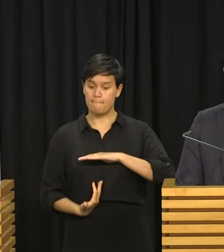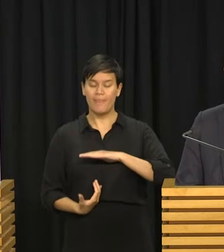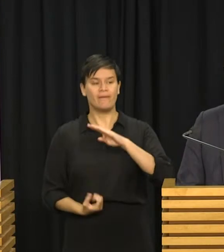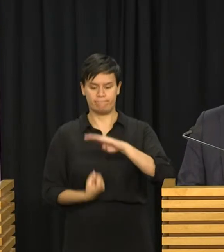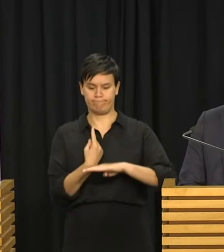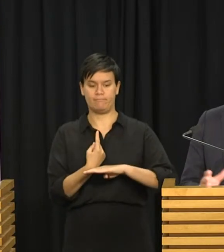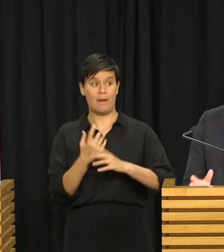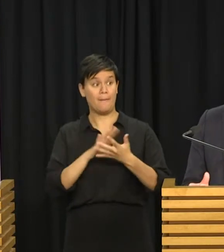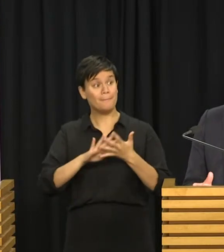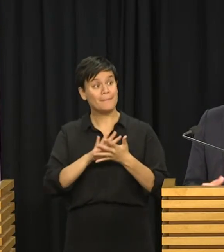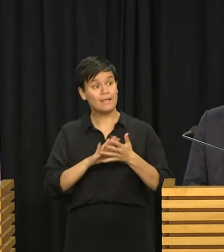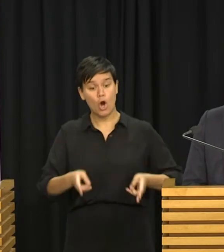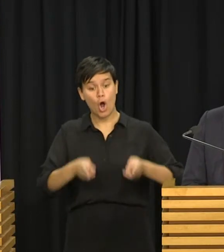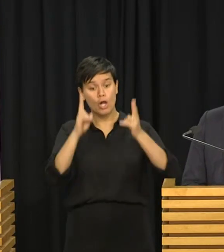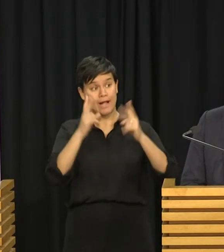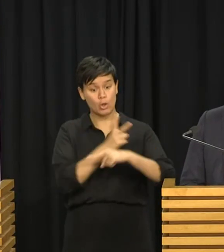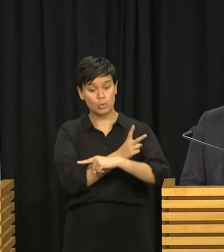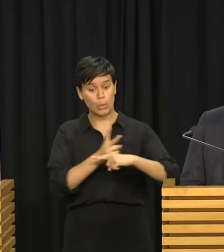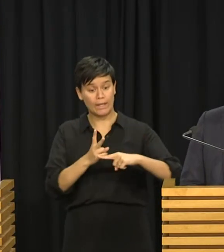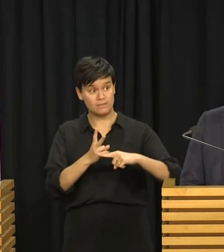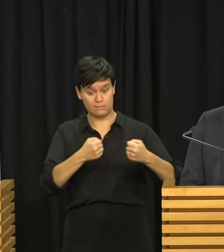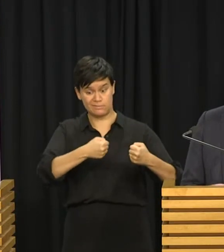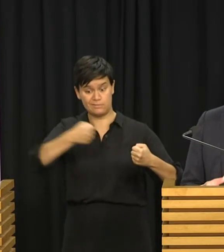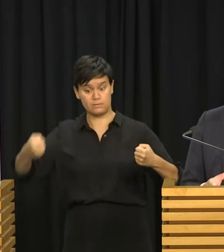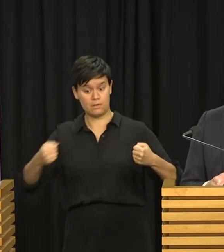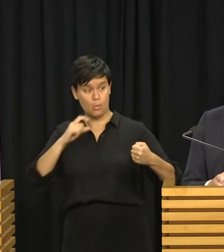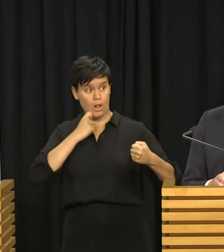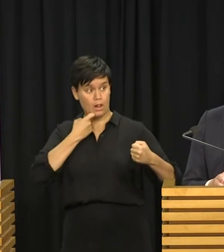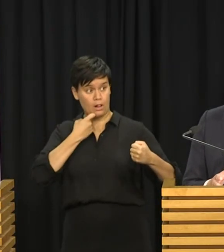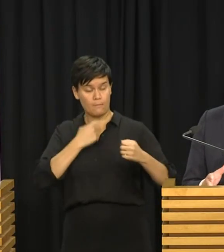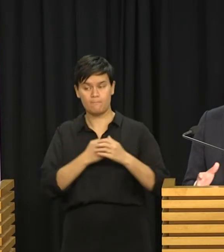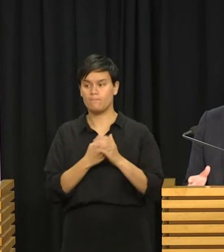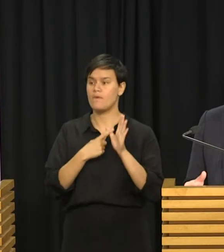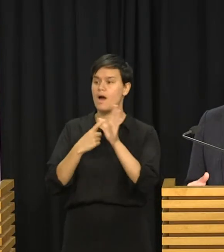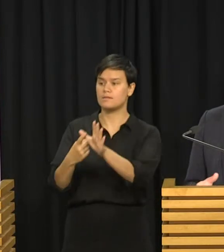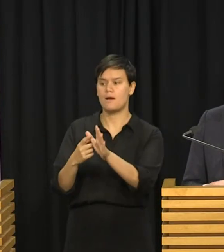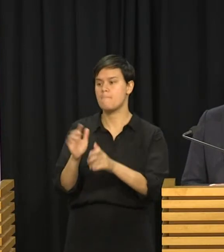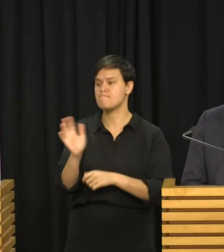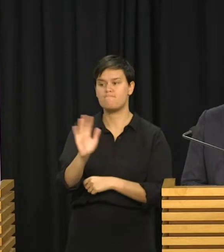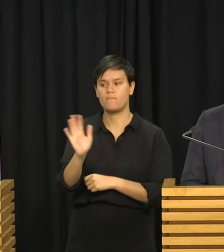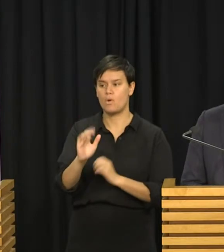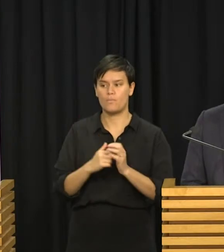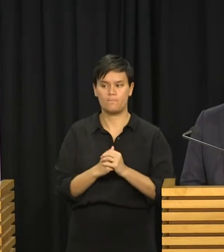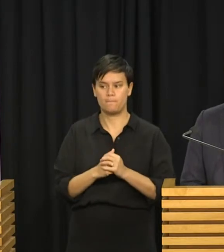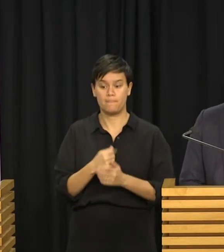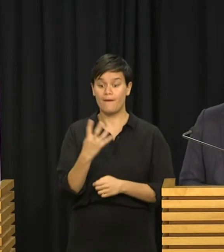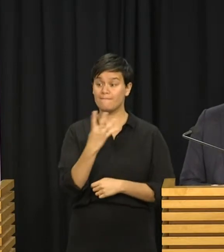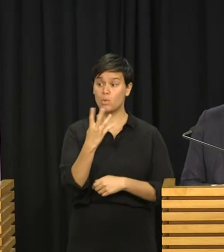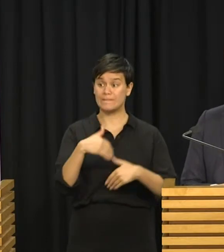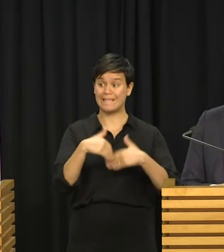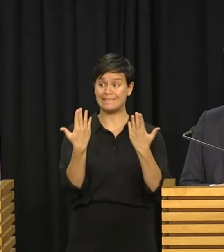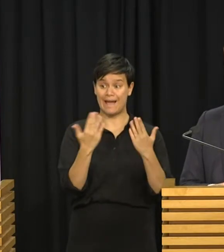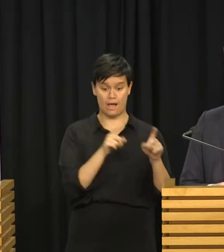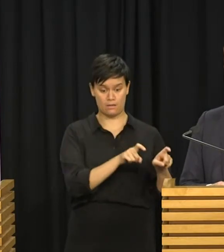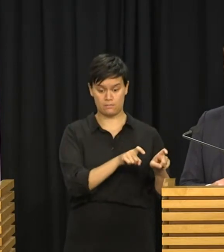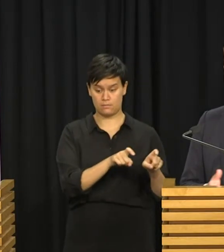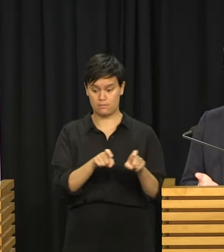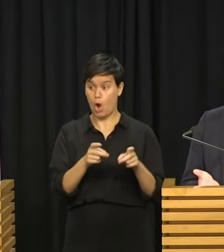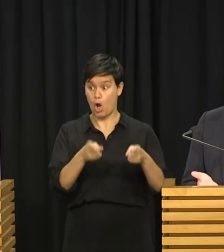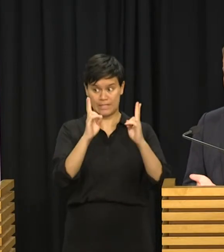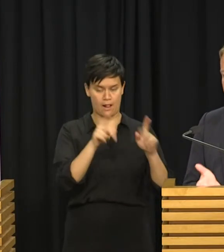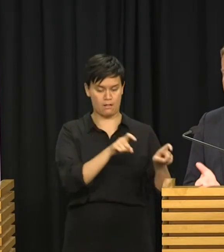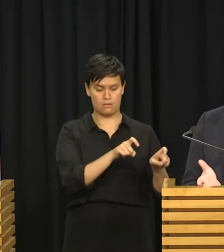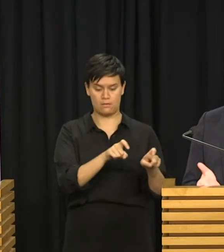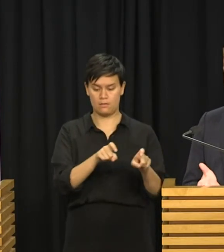stays. We haven't seen any evidence at this point that would suggest that there is increased risk after the 14-day period. But what we